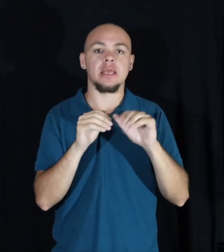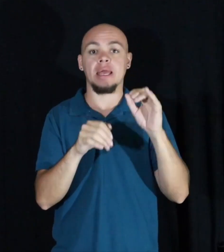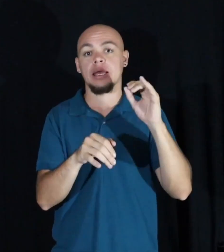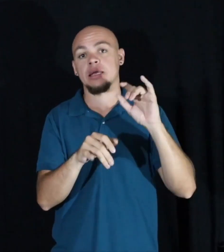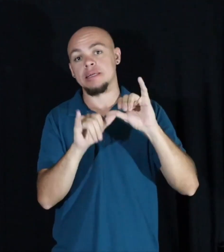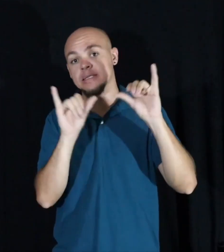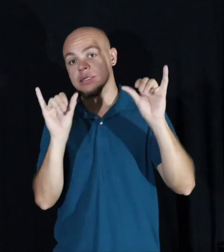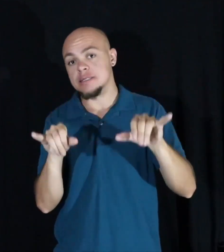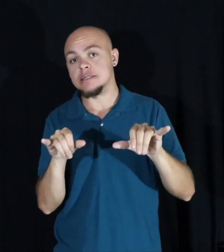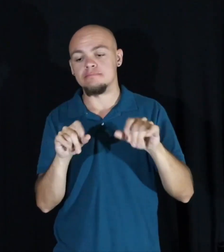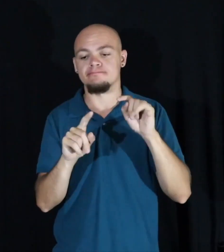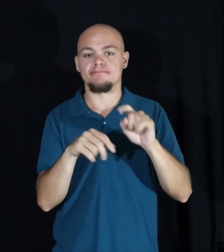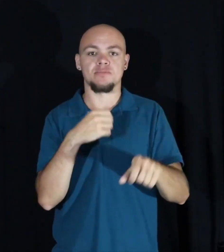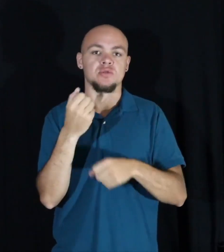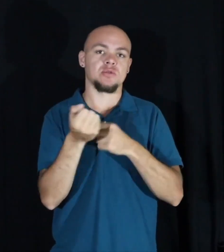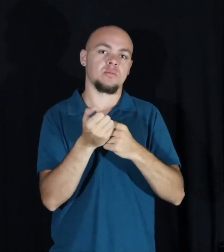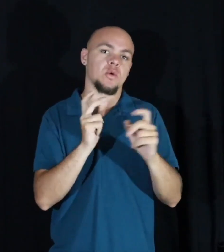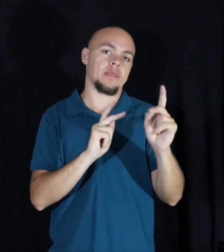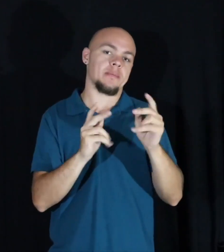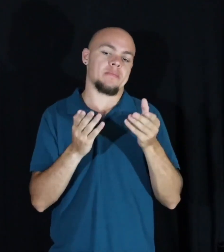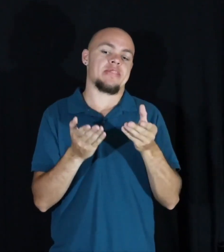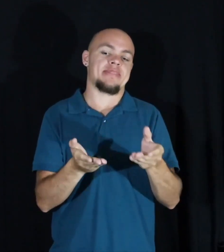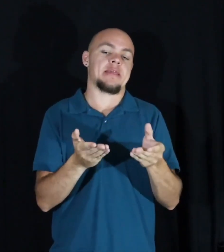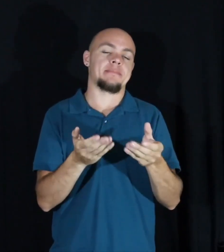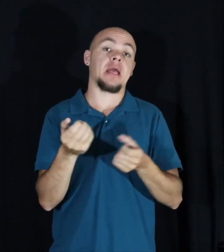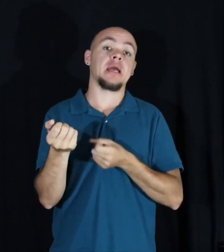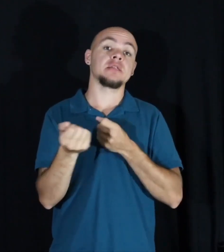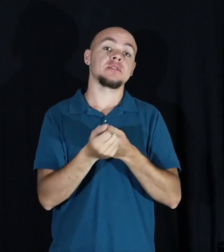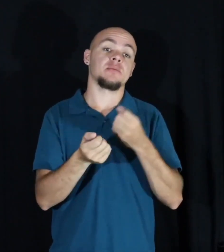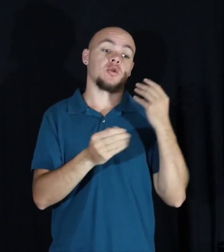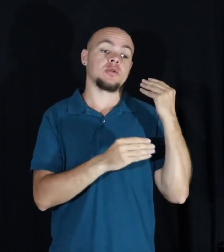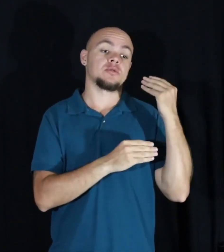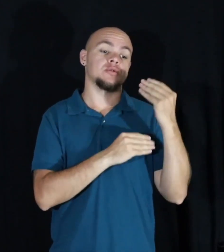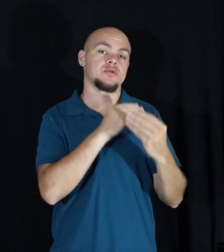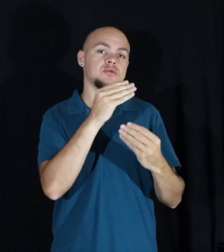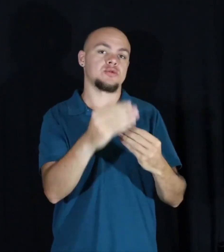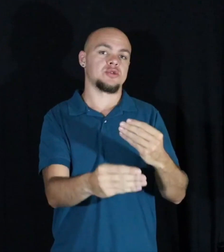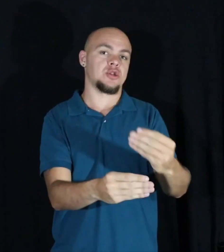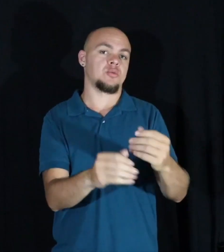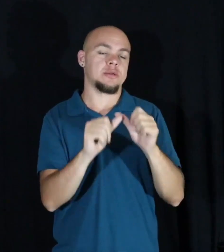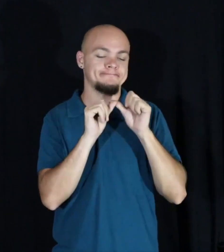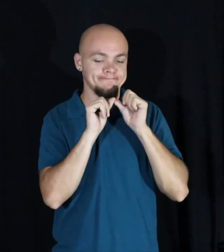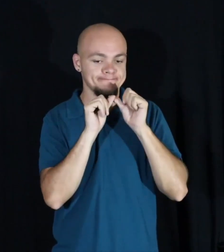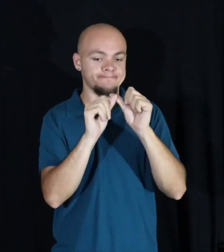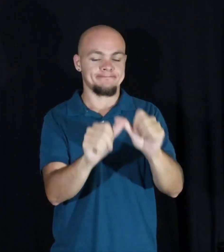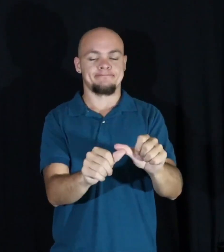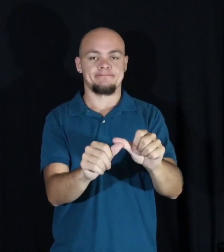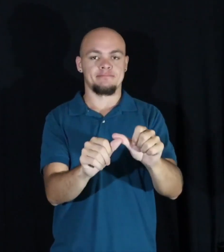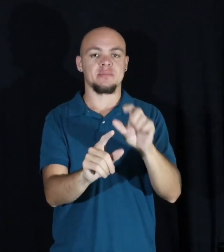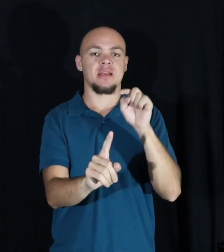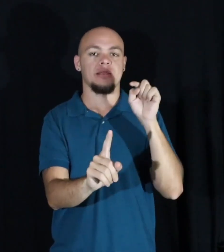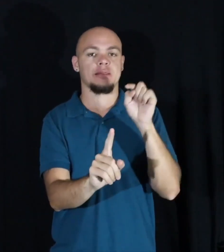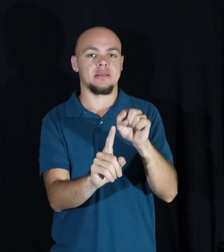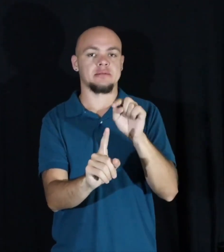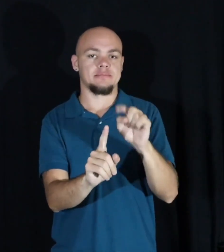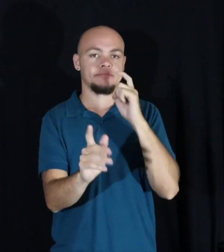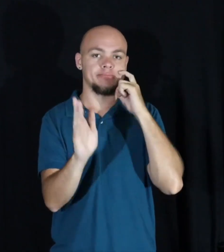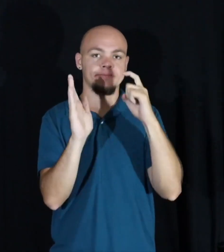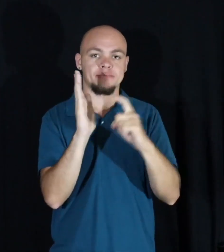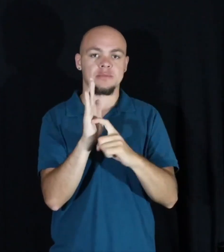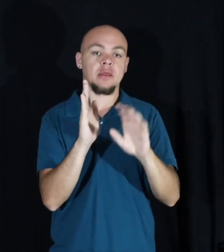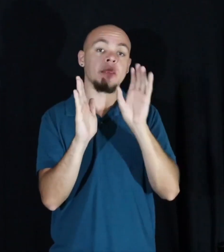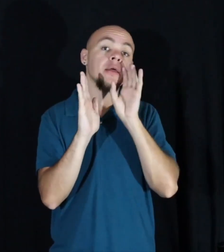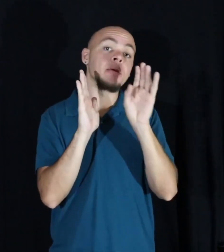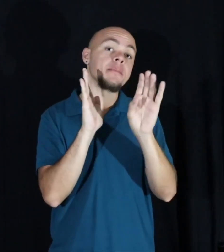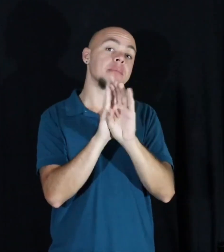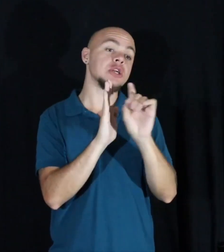be supporting the people that are there and will support the future generations to come. And that's where you can see like the other pictures that